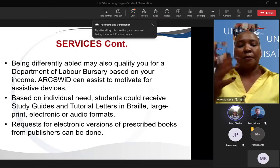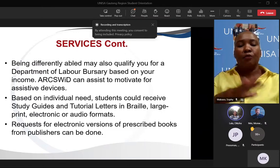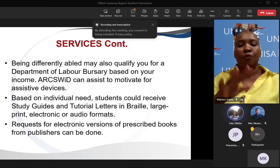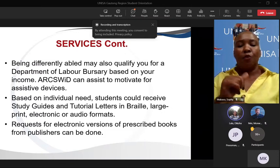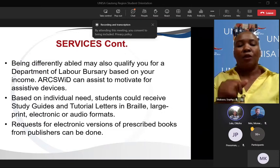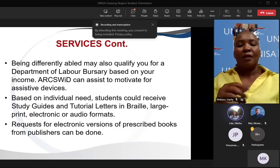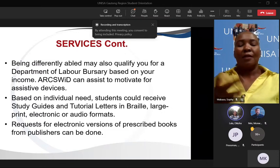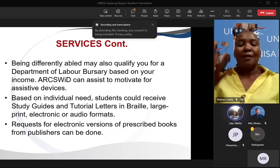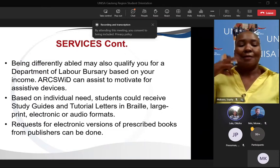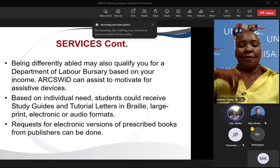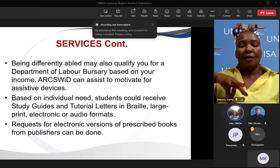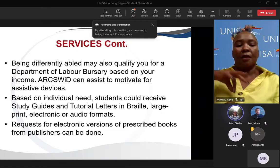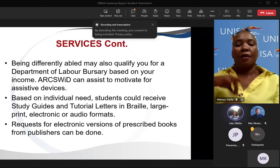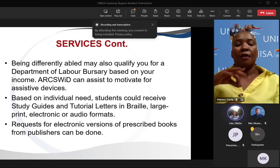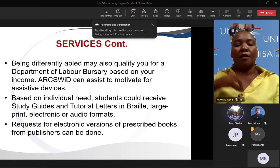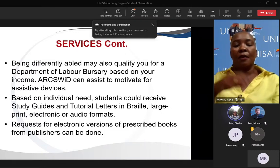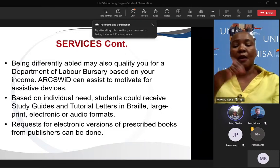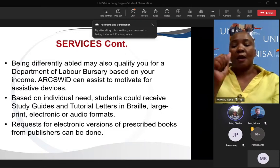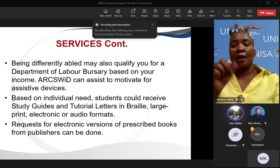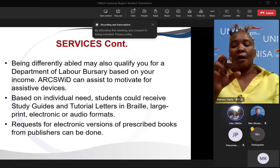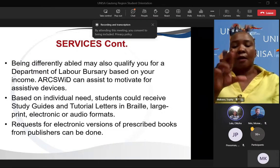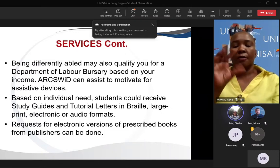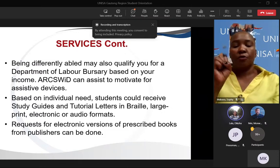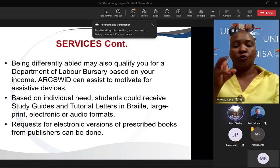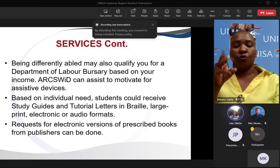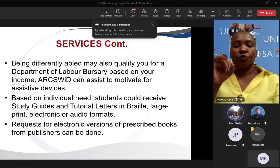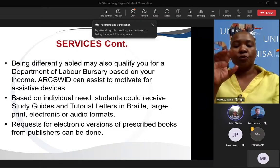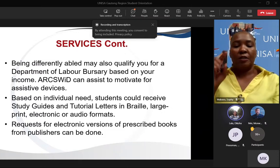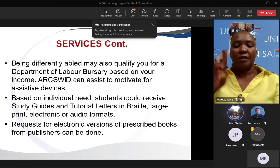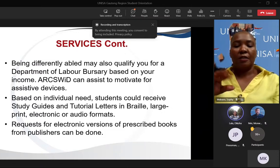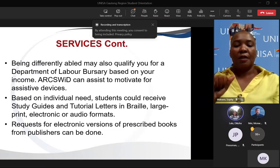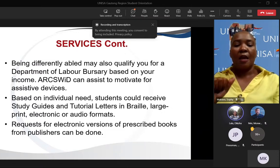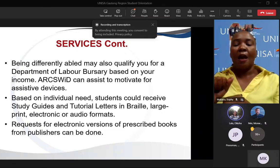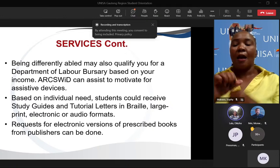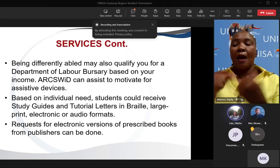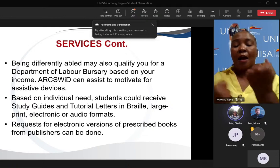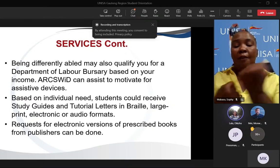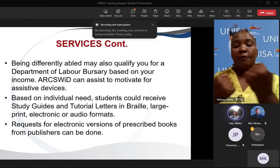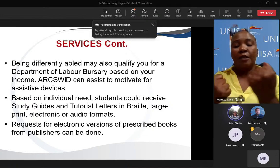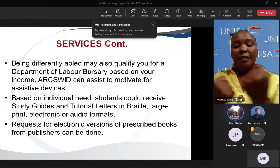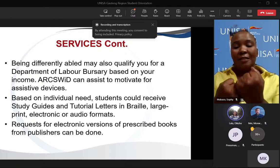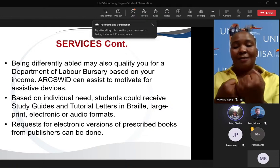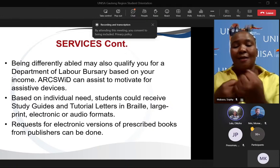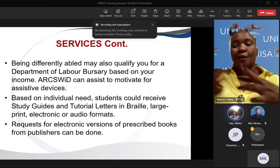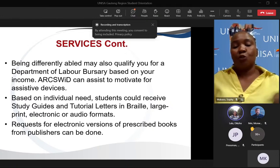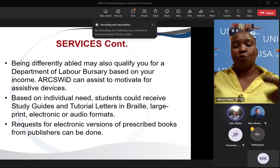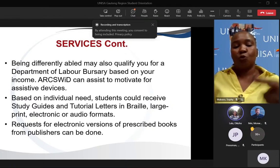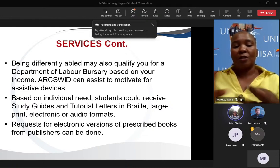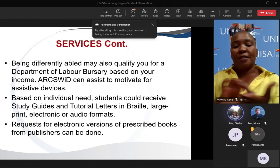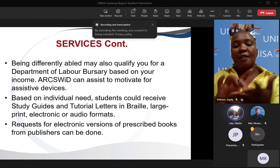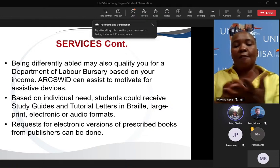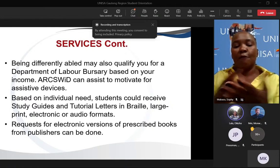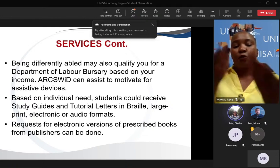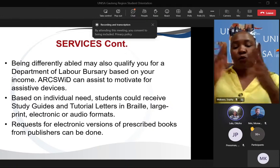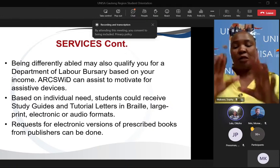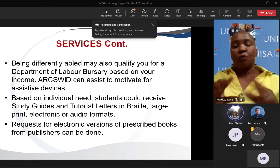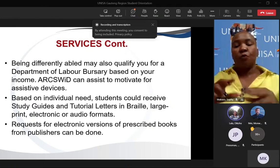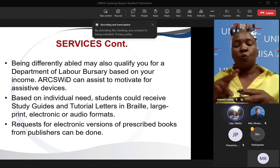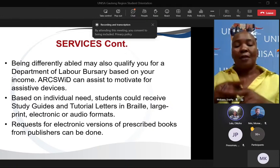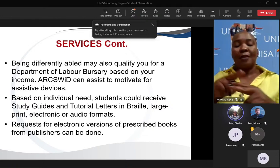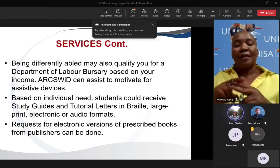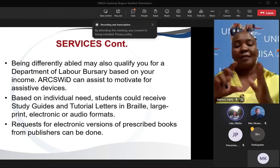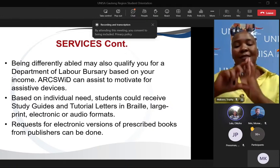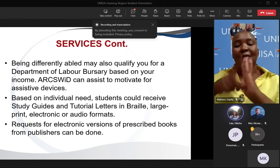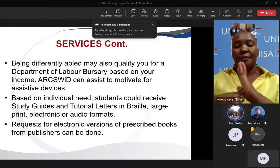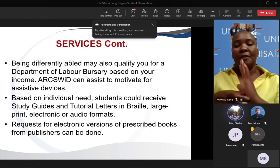income our Oxford Department which is our advocacy send and Resource Center for students with disabilities can assist